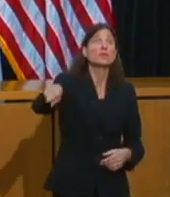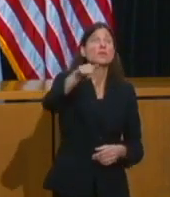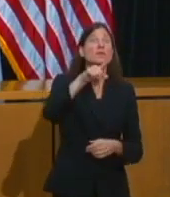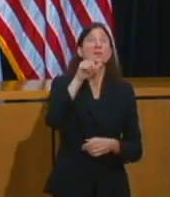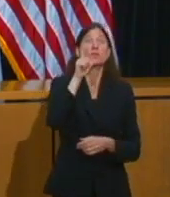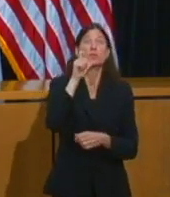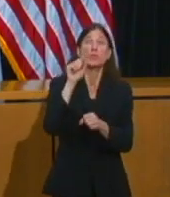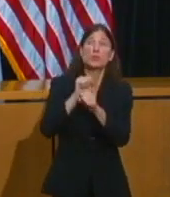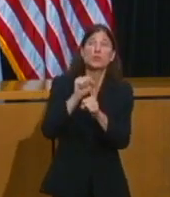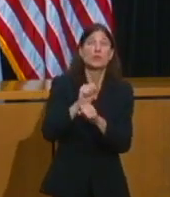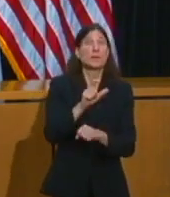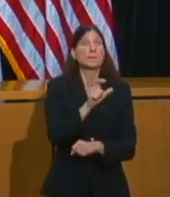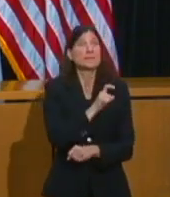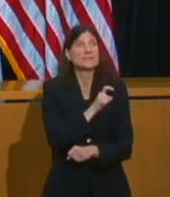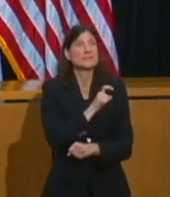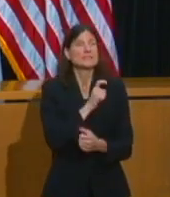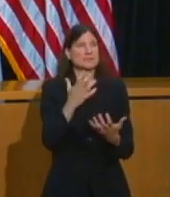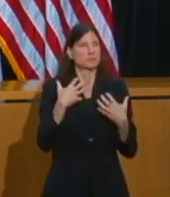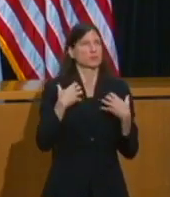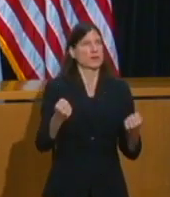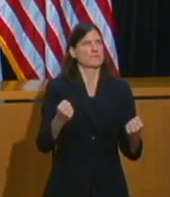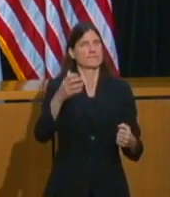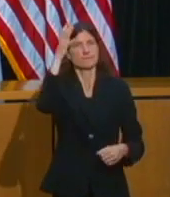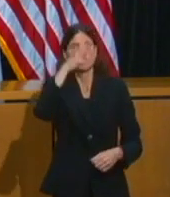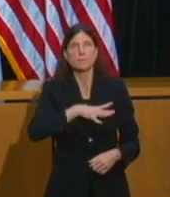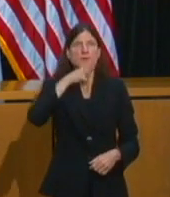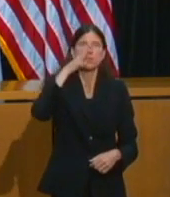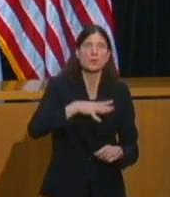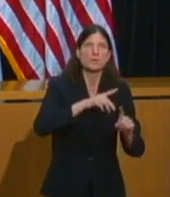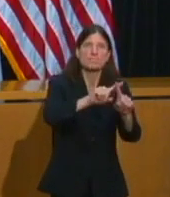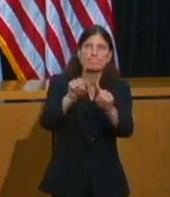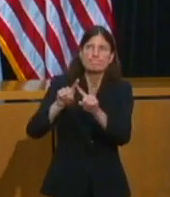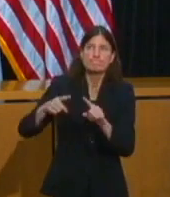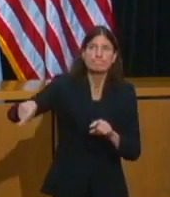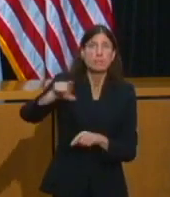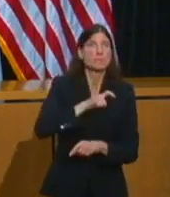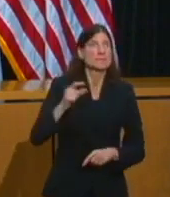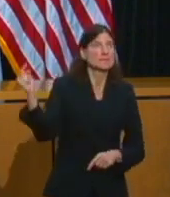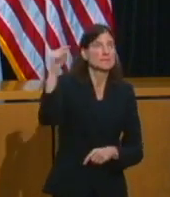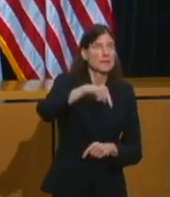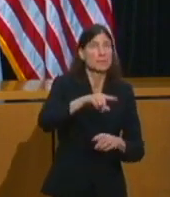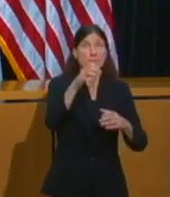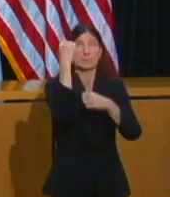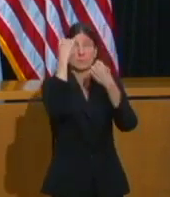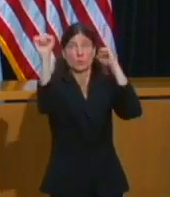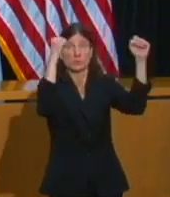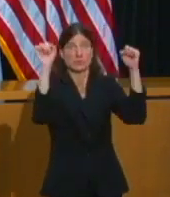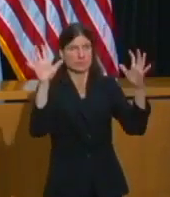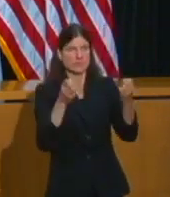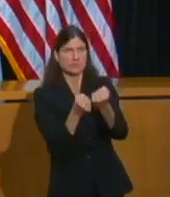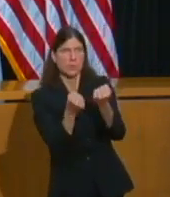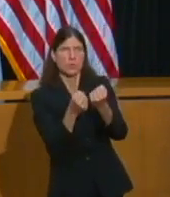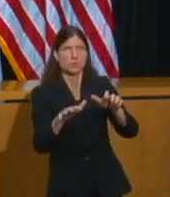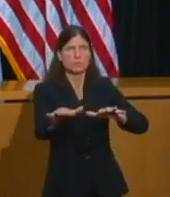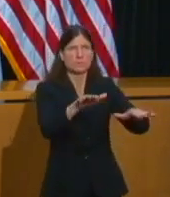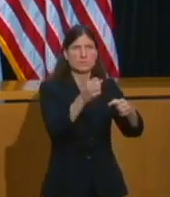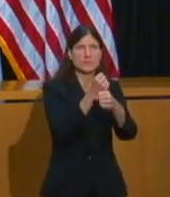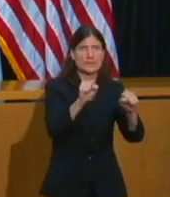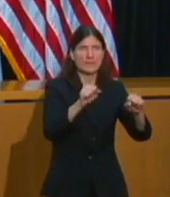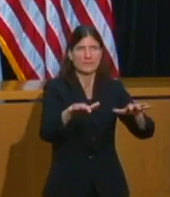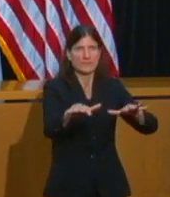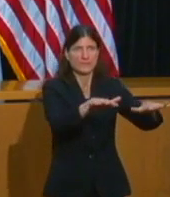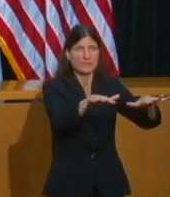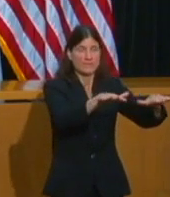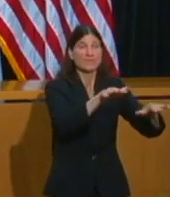our residents and our cities and towns safe. The violent and criminal behavior that has taken place in certain areas around